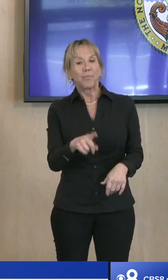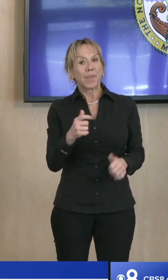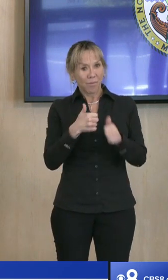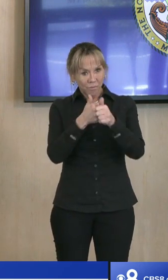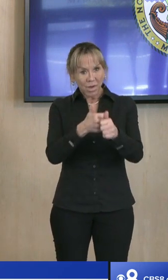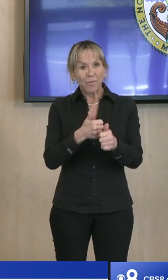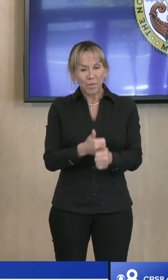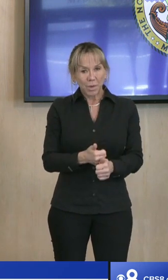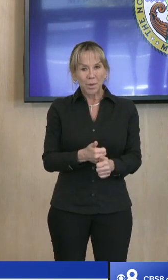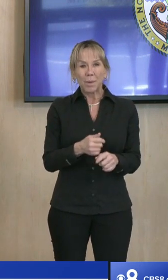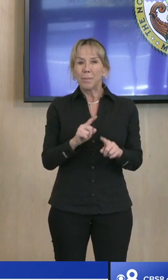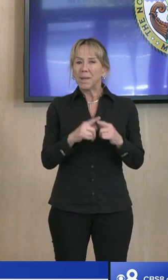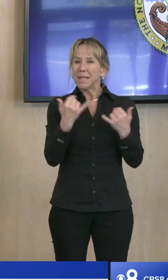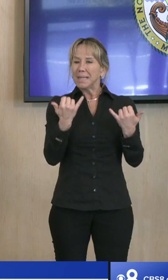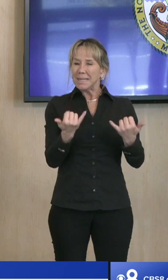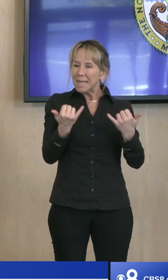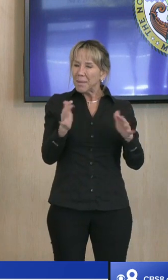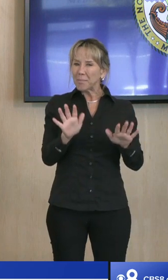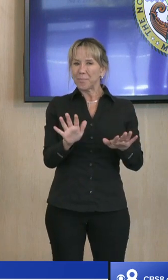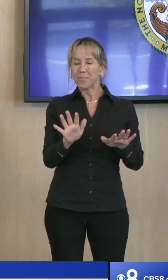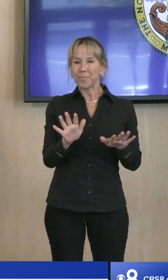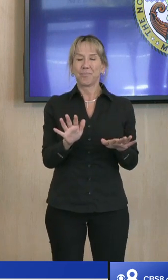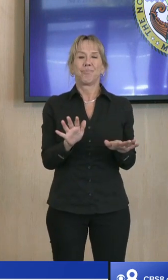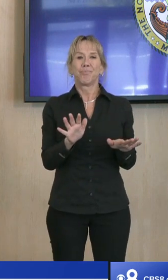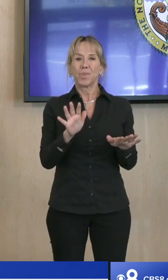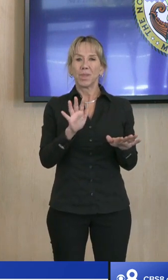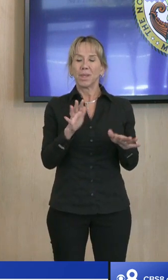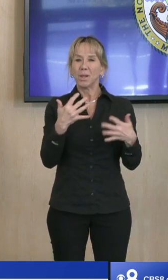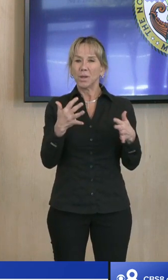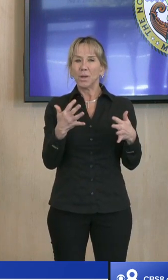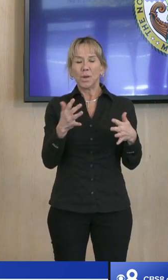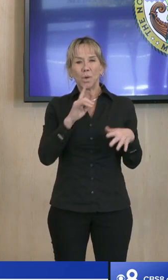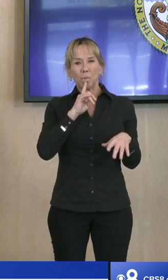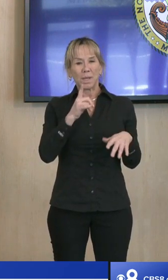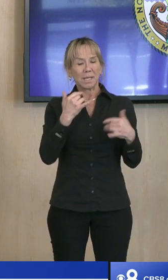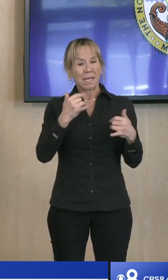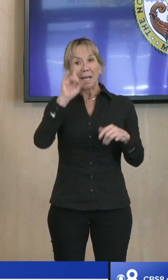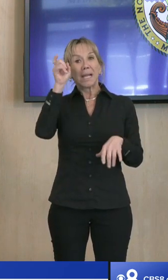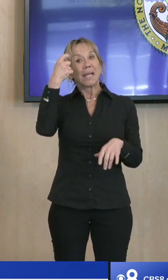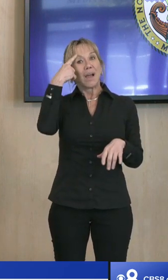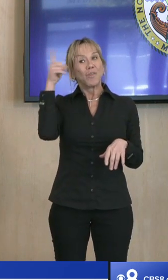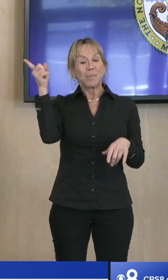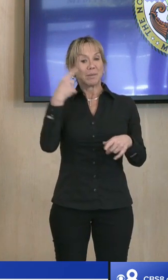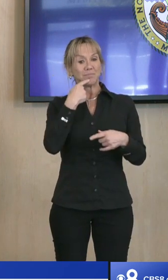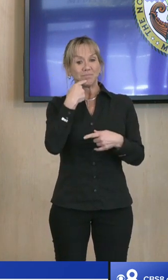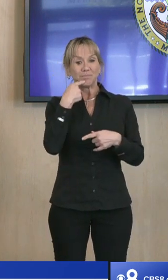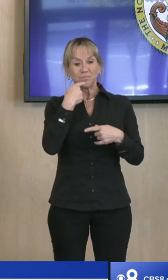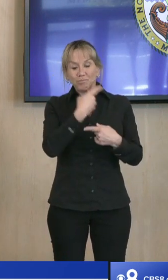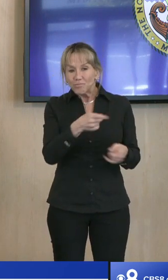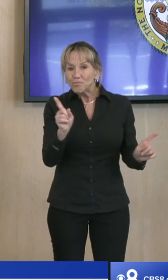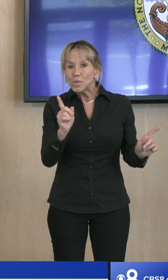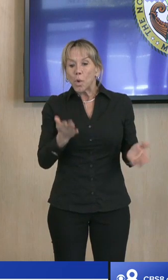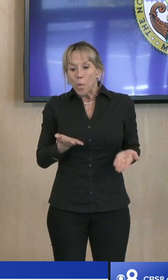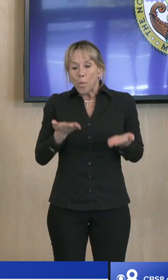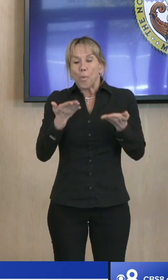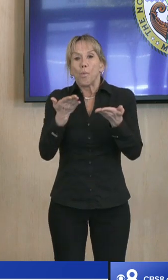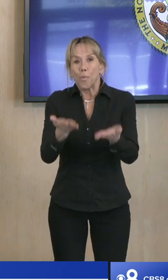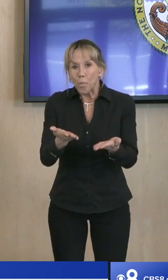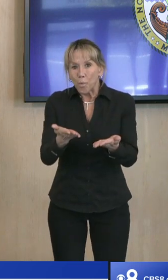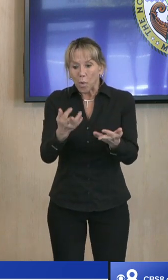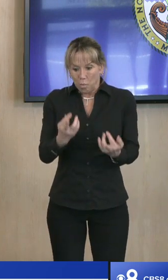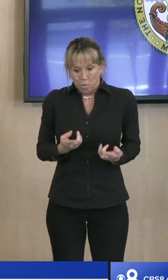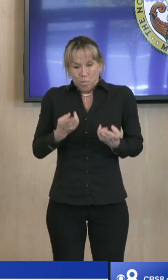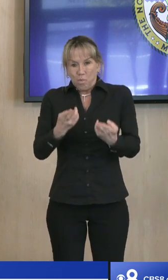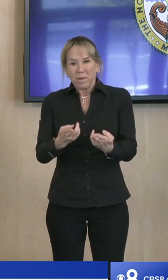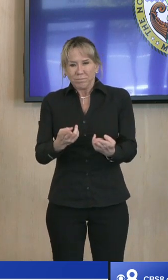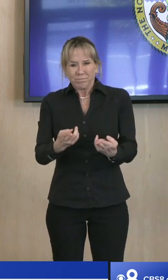But I think we've got to take a step back and look at this and realize that the governor didn't put out an executive recommendation. Dr. Wooten